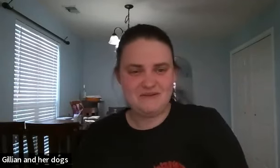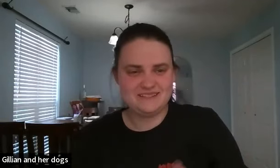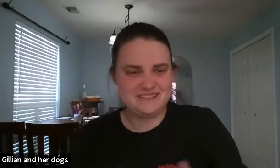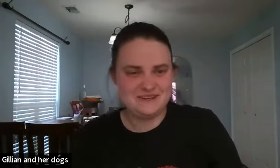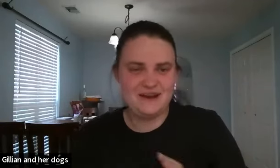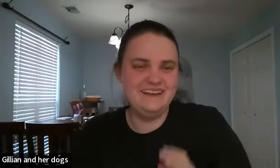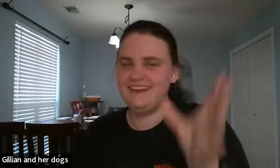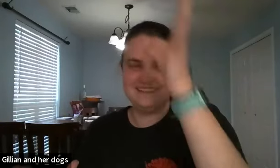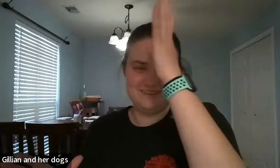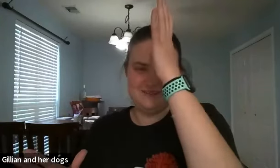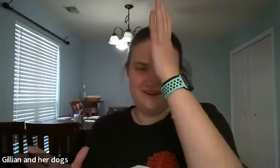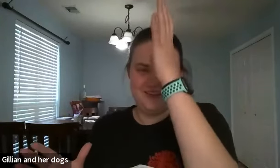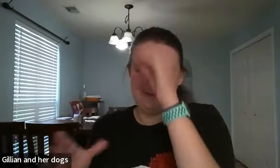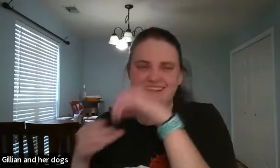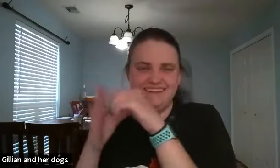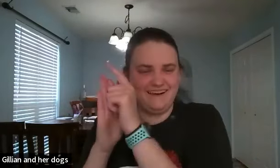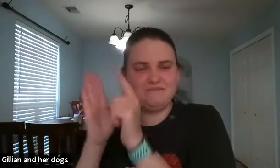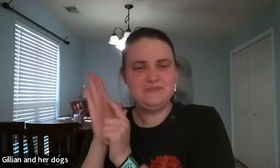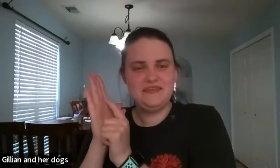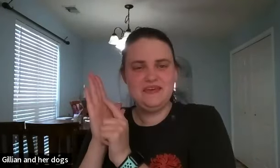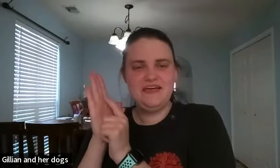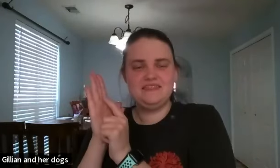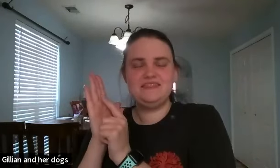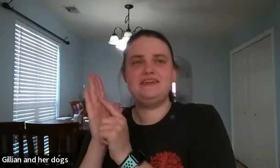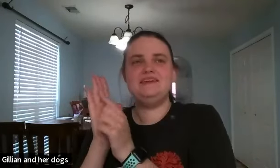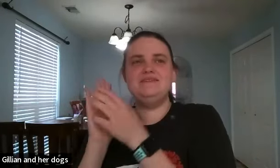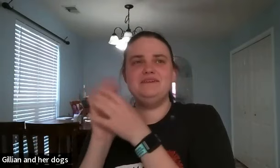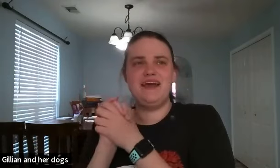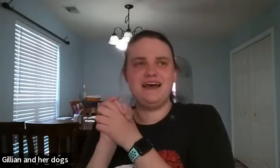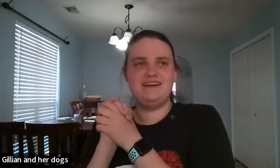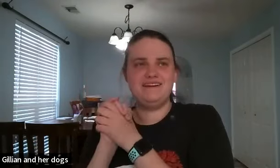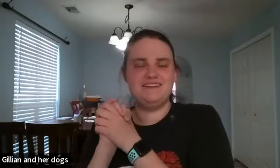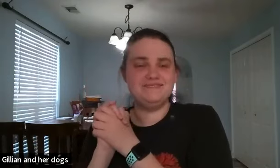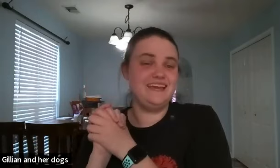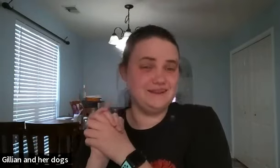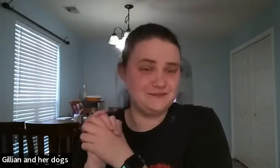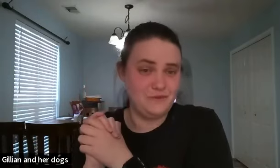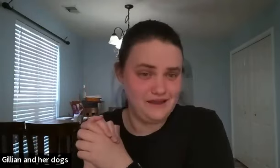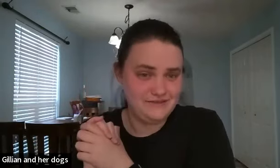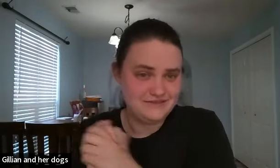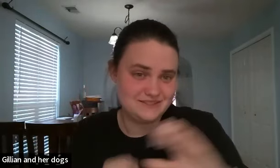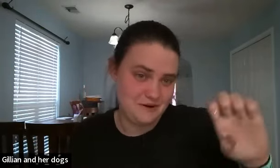That one's new. Okay, so our father-in-law. Then we had our lovely ex-wife. So our